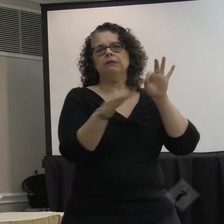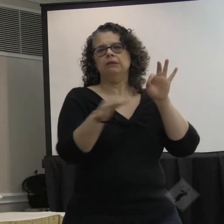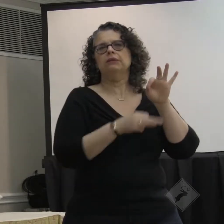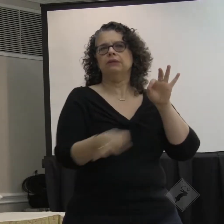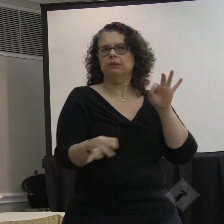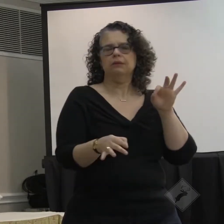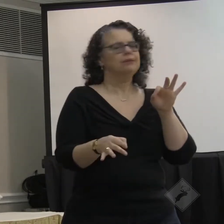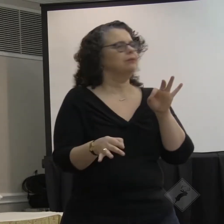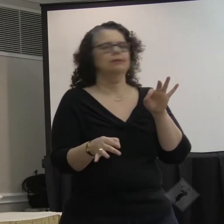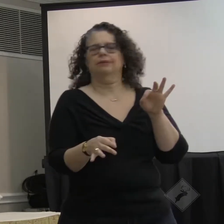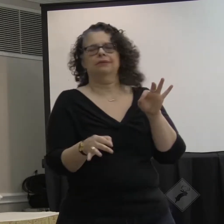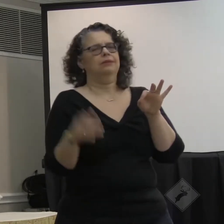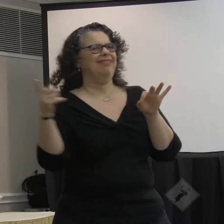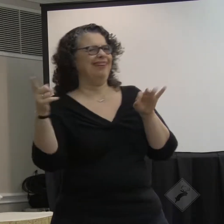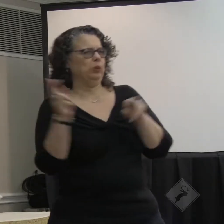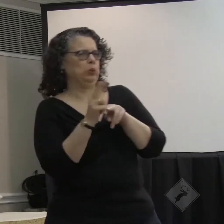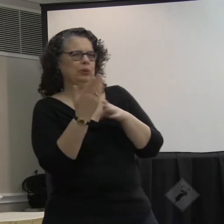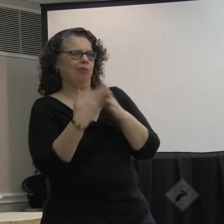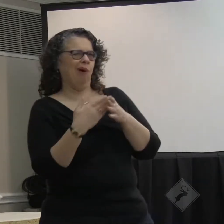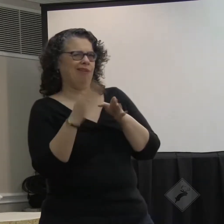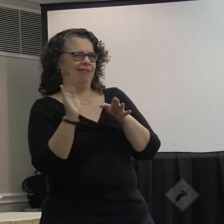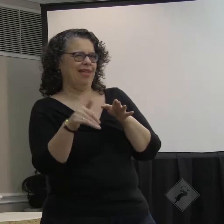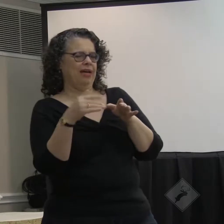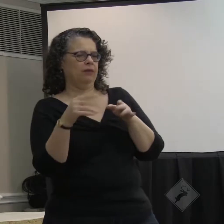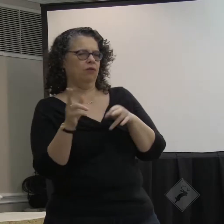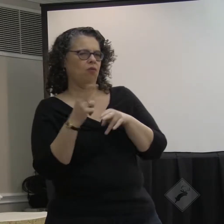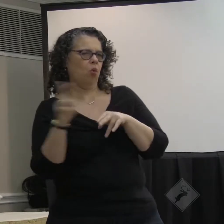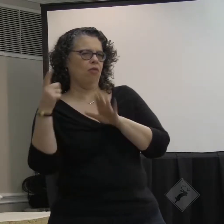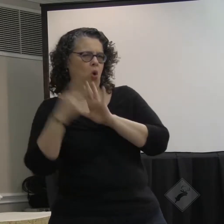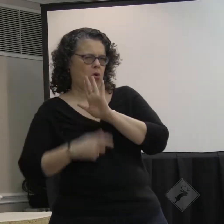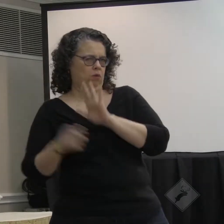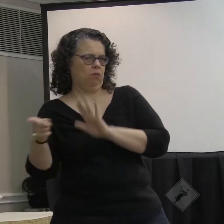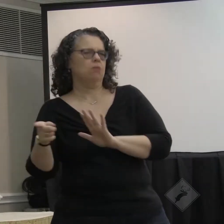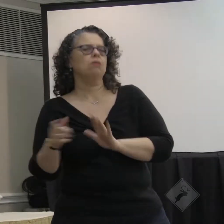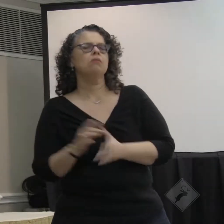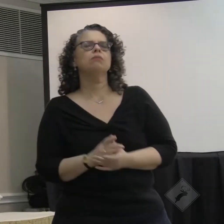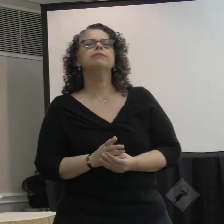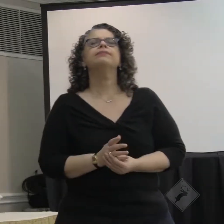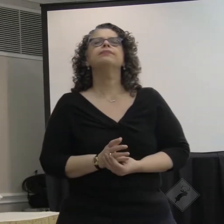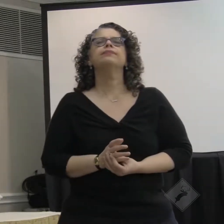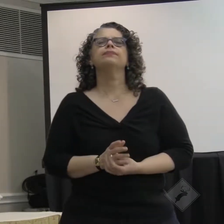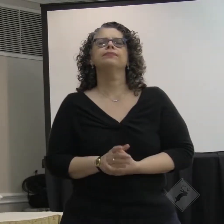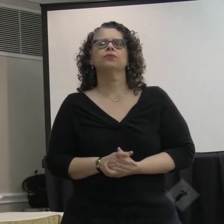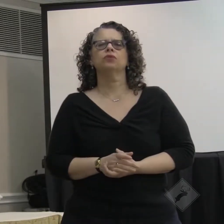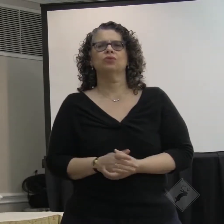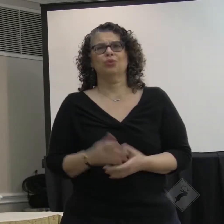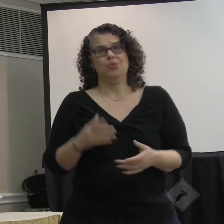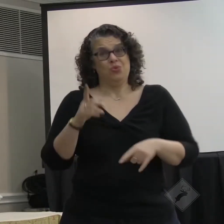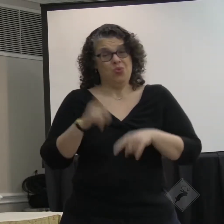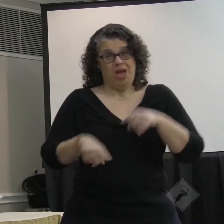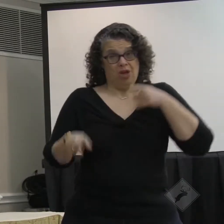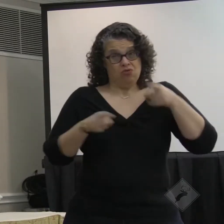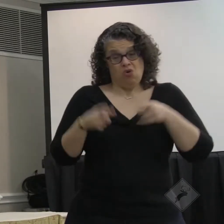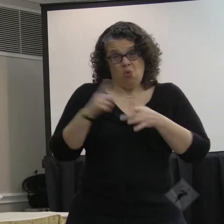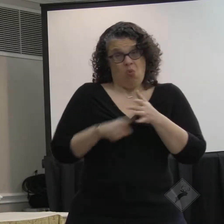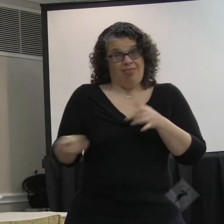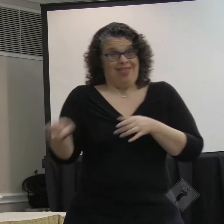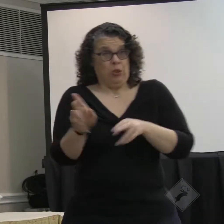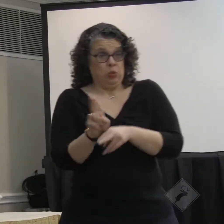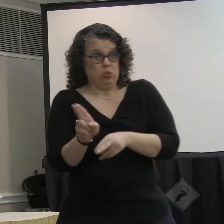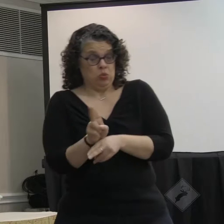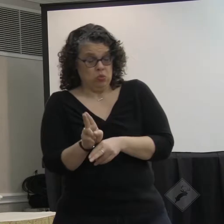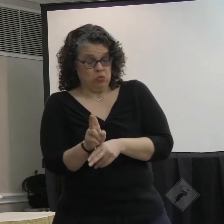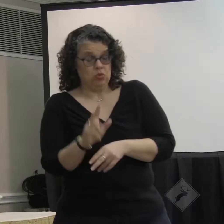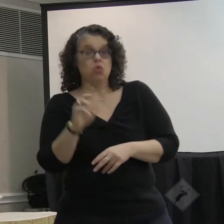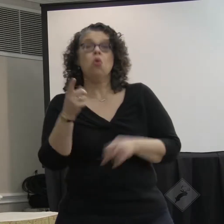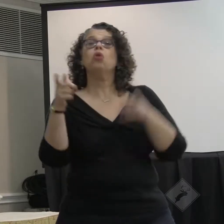sentence, they're just going to pull part of it for their story. So you don't really have any control over that. The only